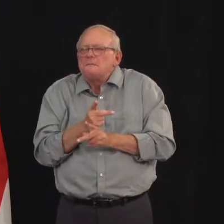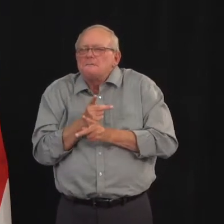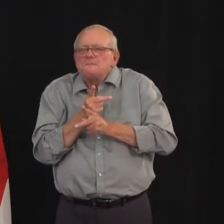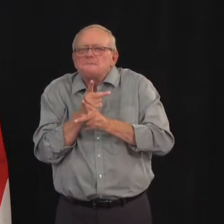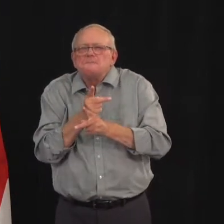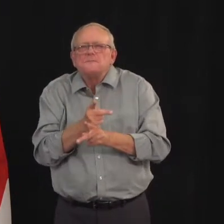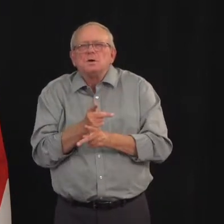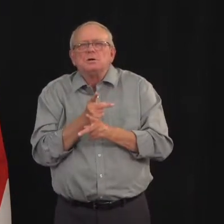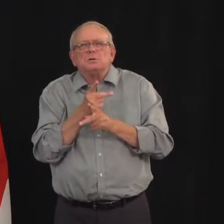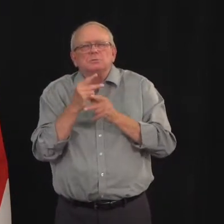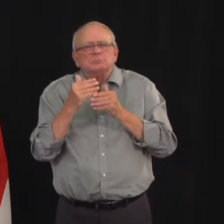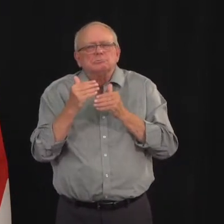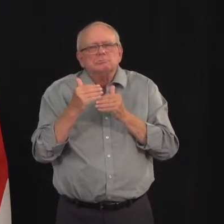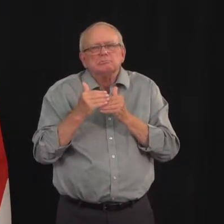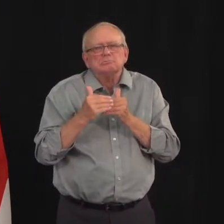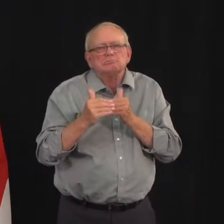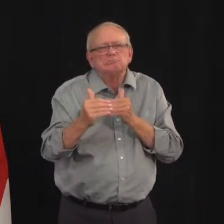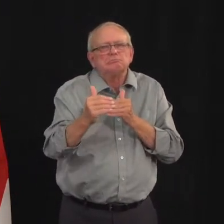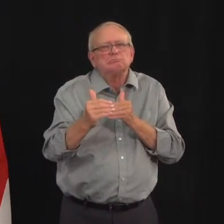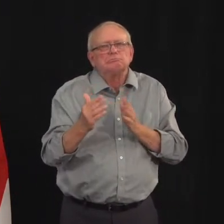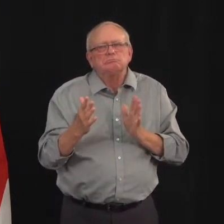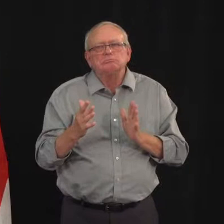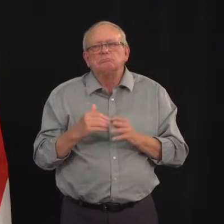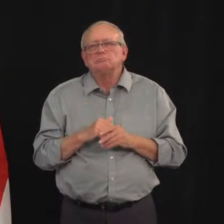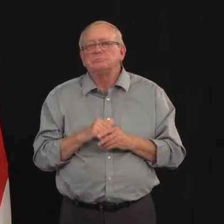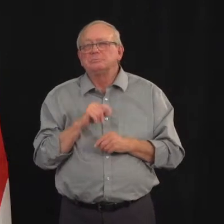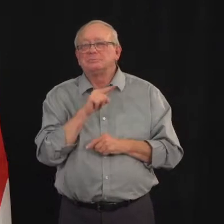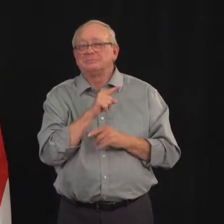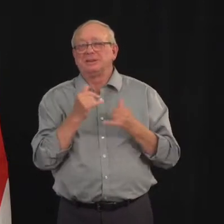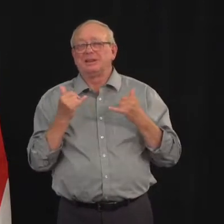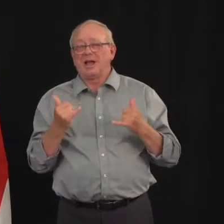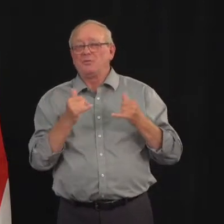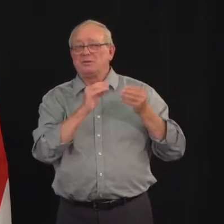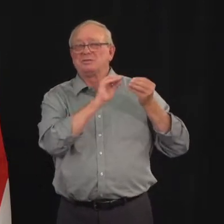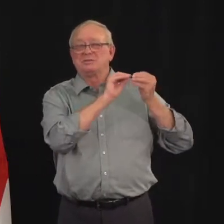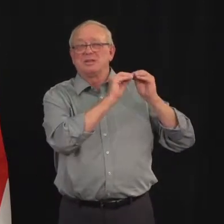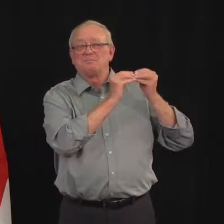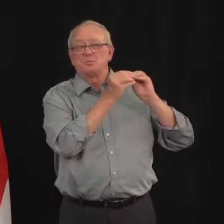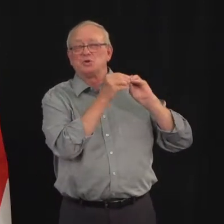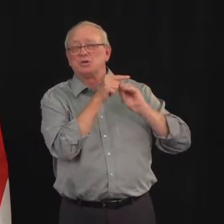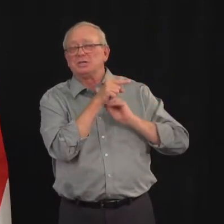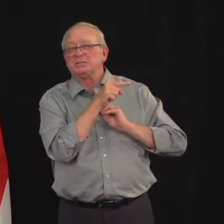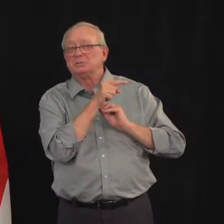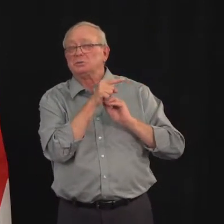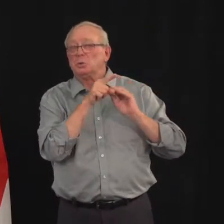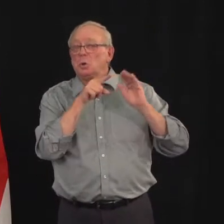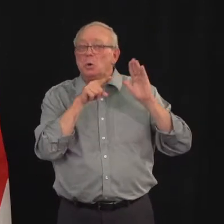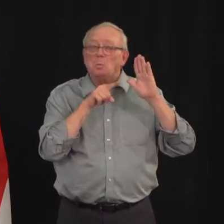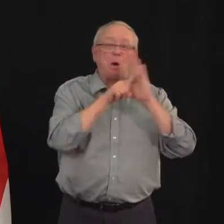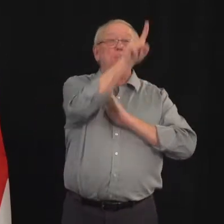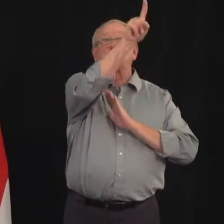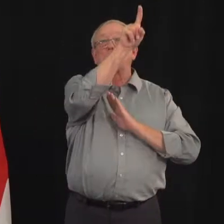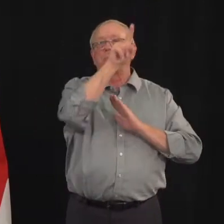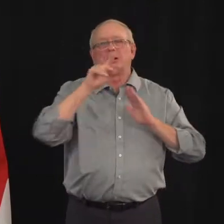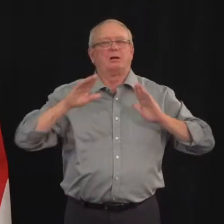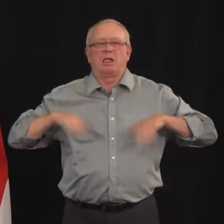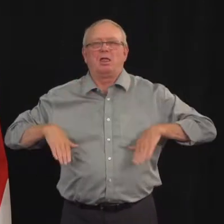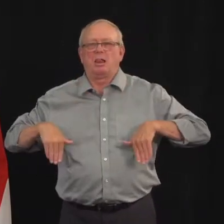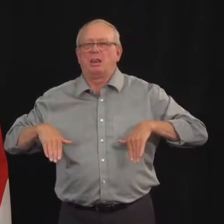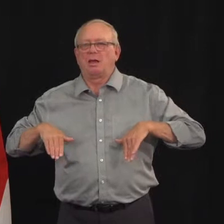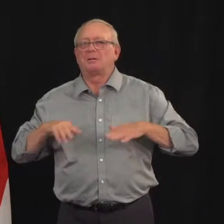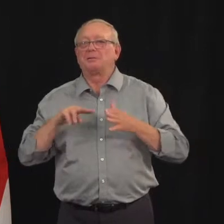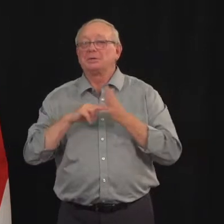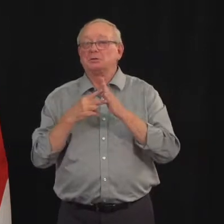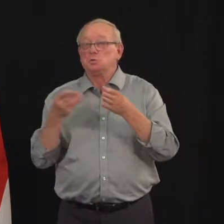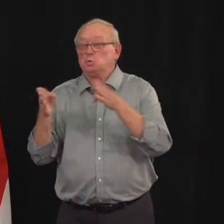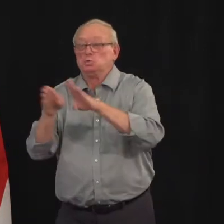particular metrics are not at a place where we would be looking at going backwards at this time. But